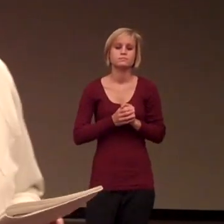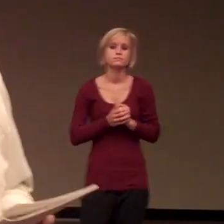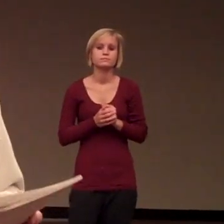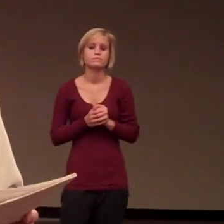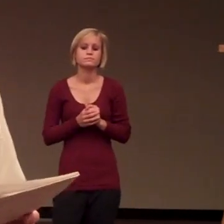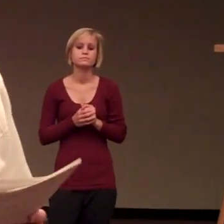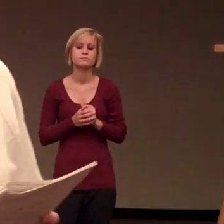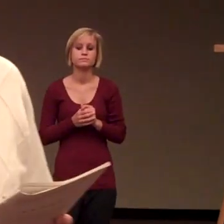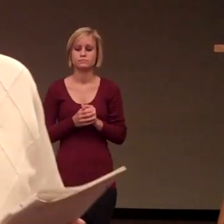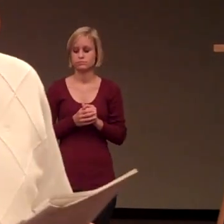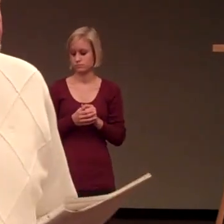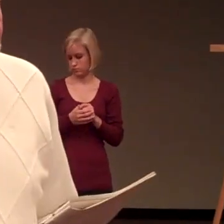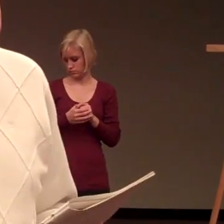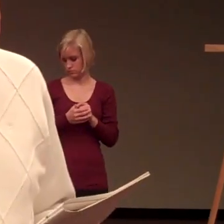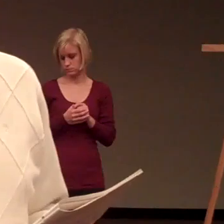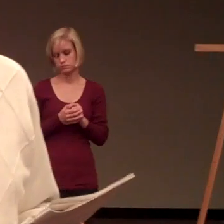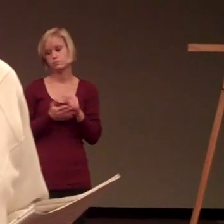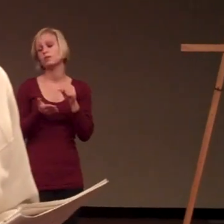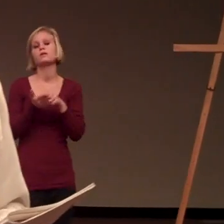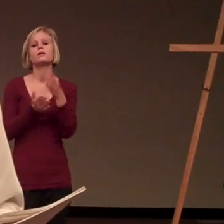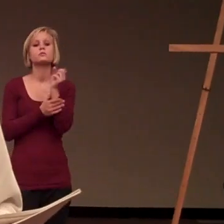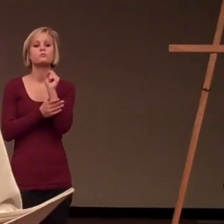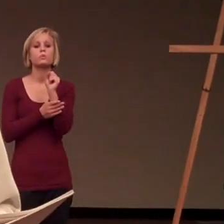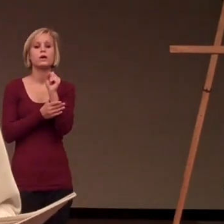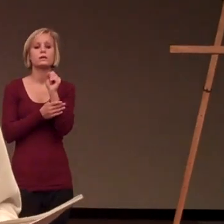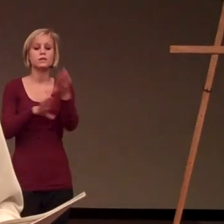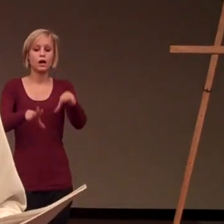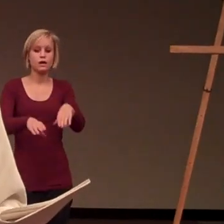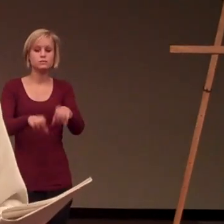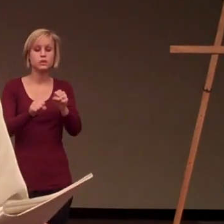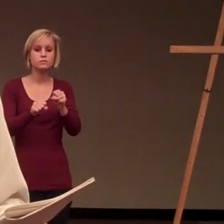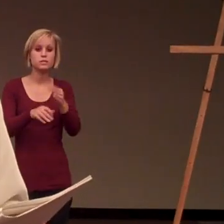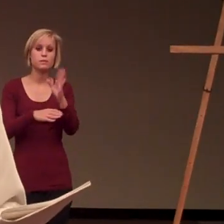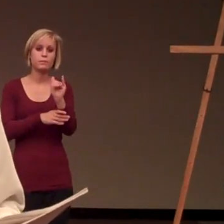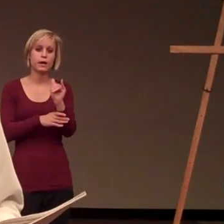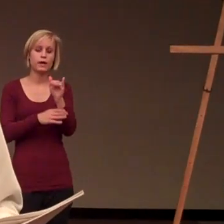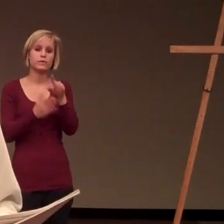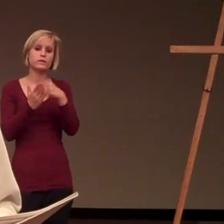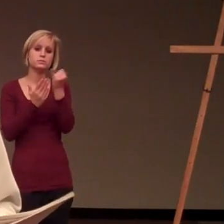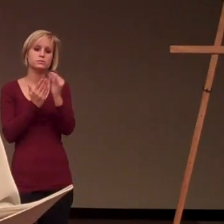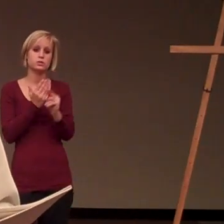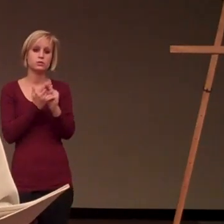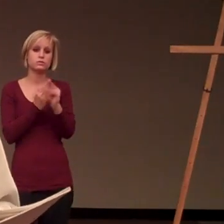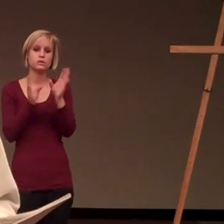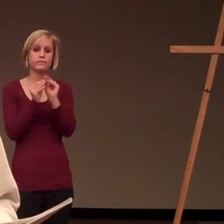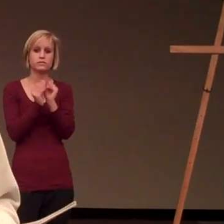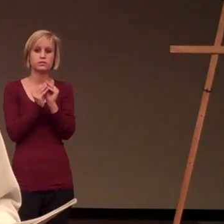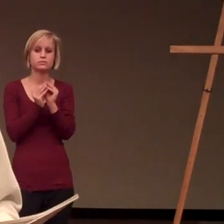Okay? This was adopted by the June Convention, June 17th,